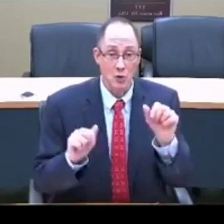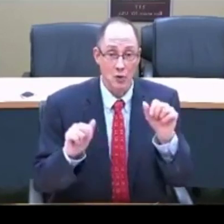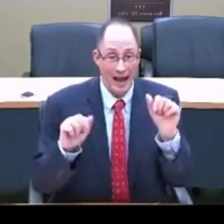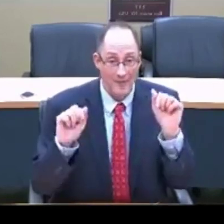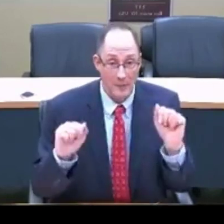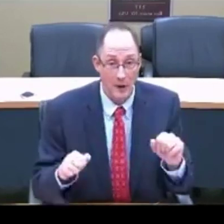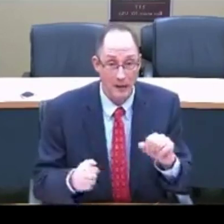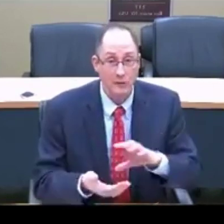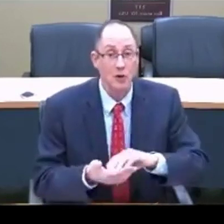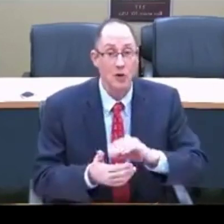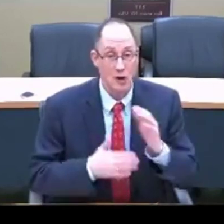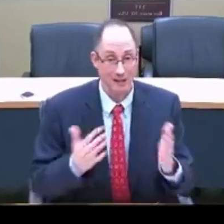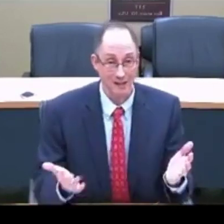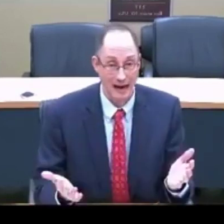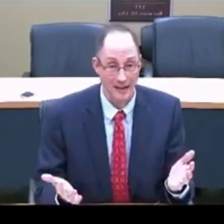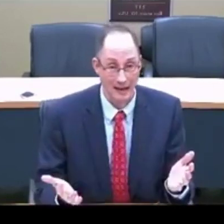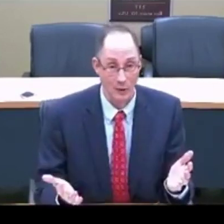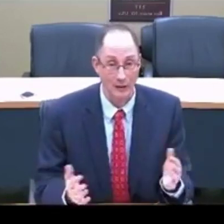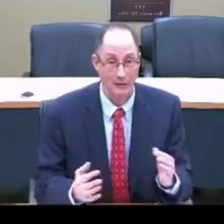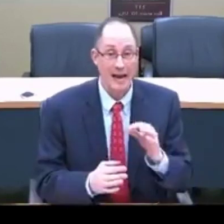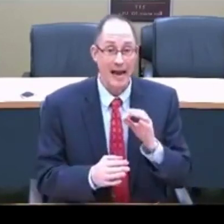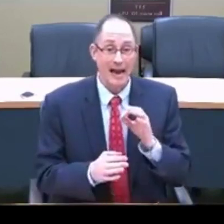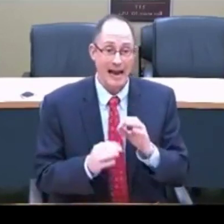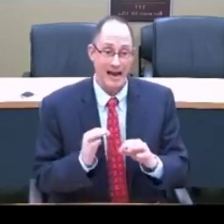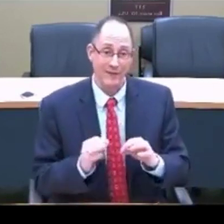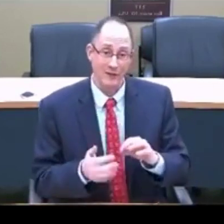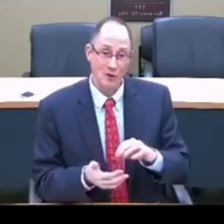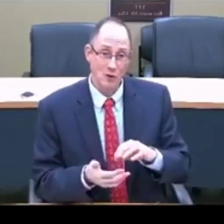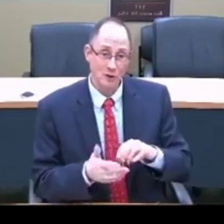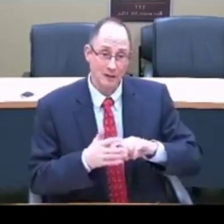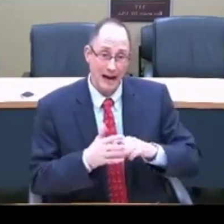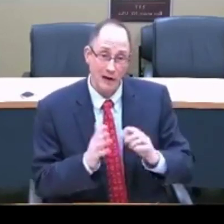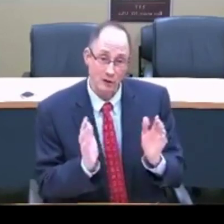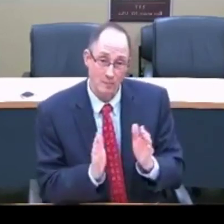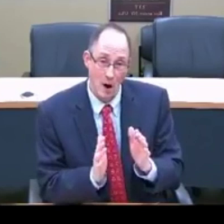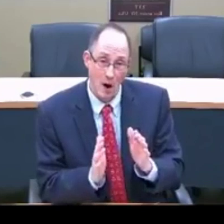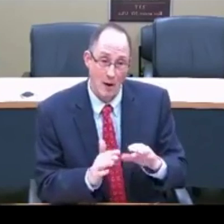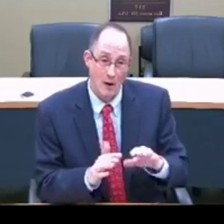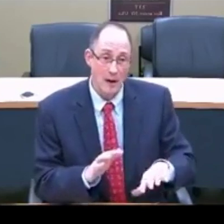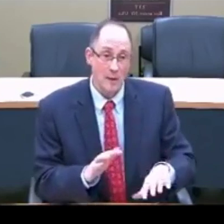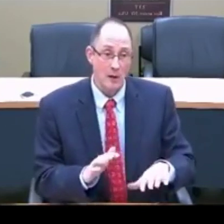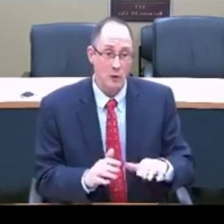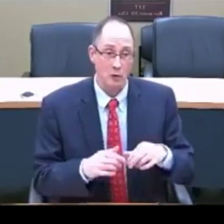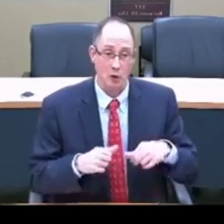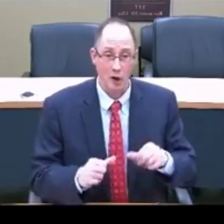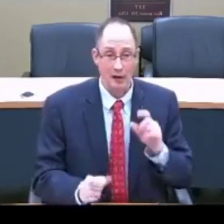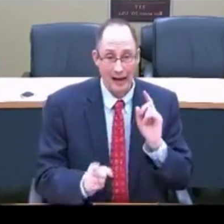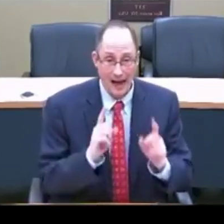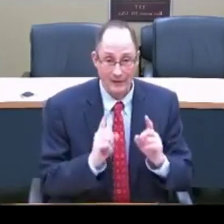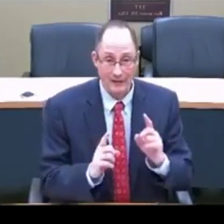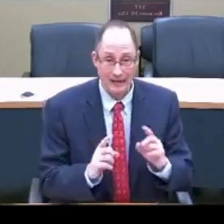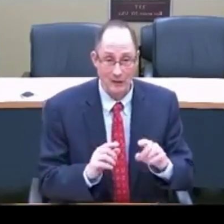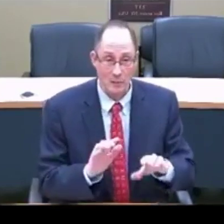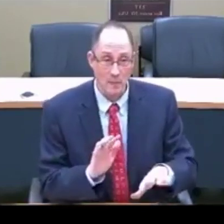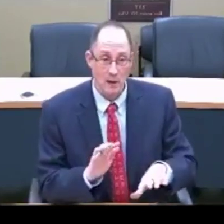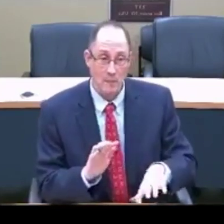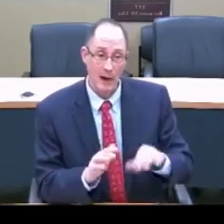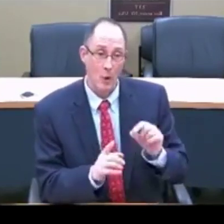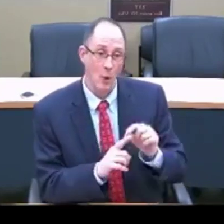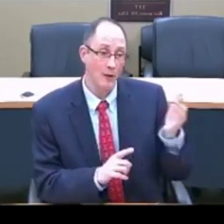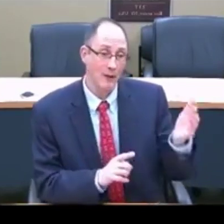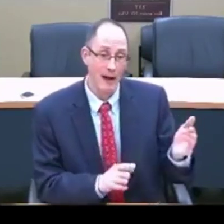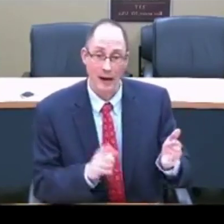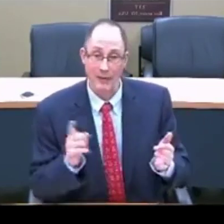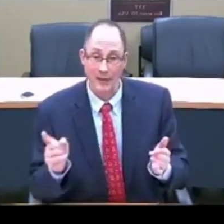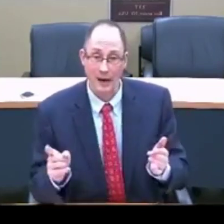have the ability to learn sign language. If you start small during the conversation, pick a